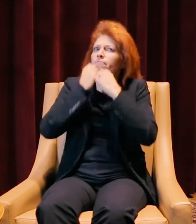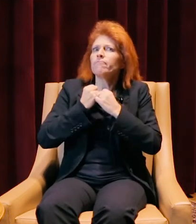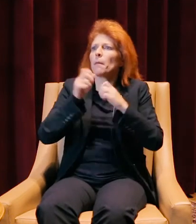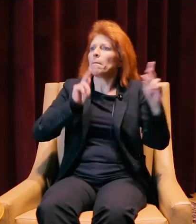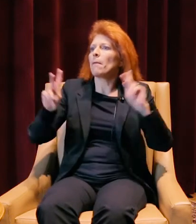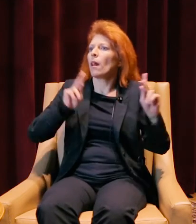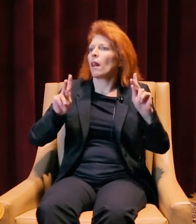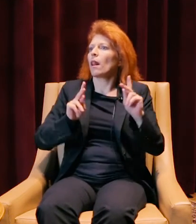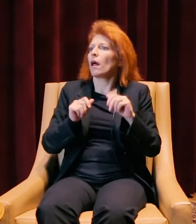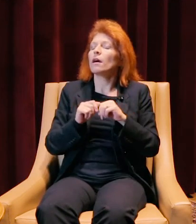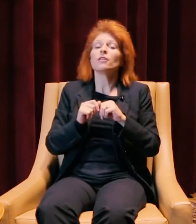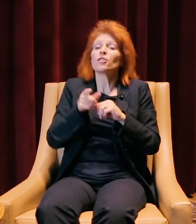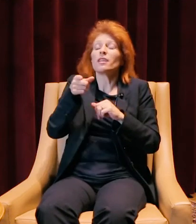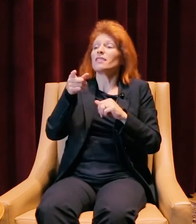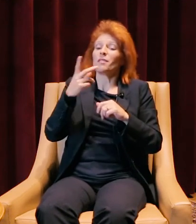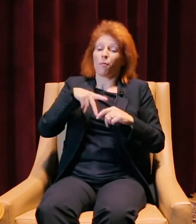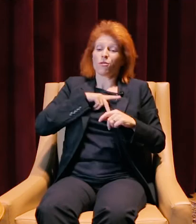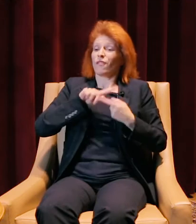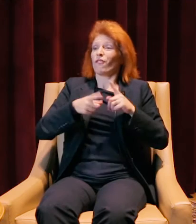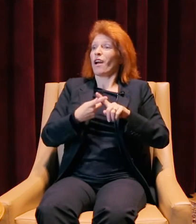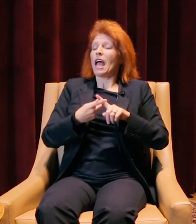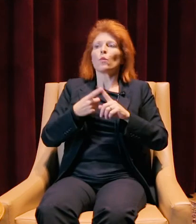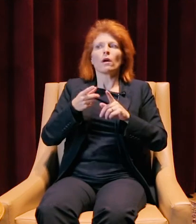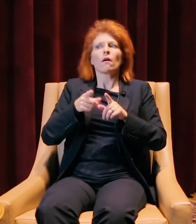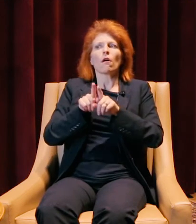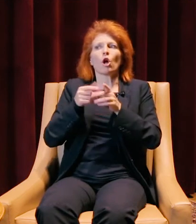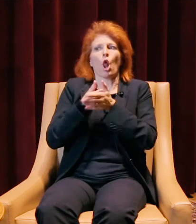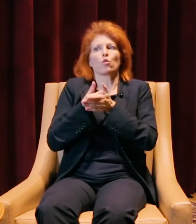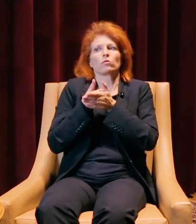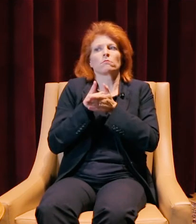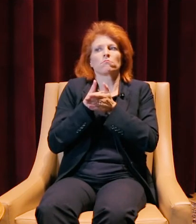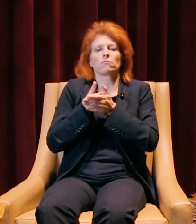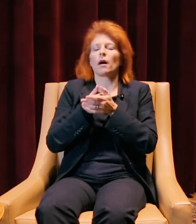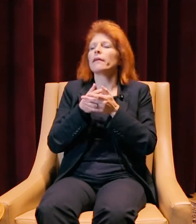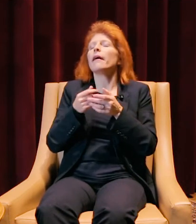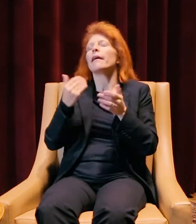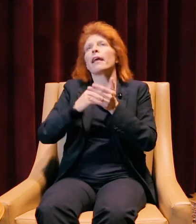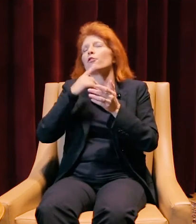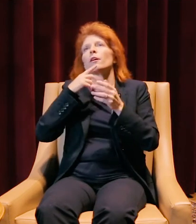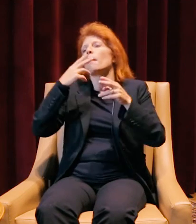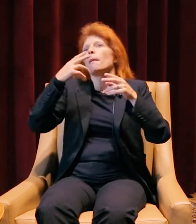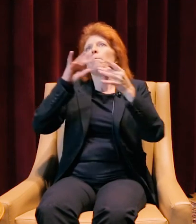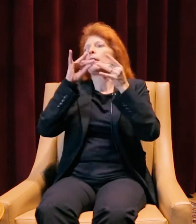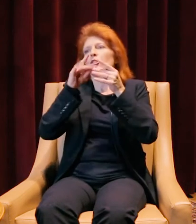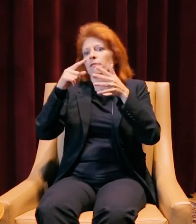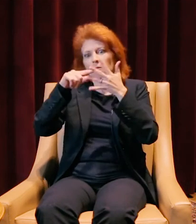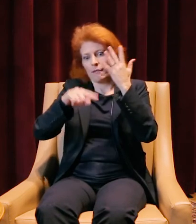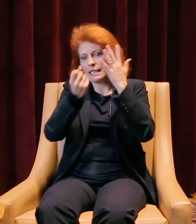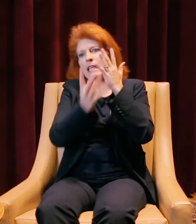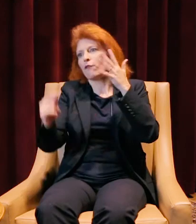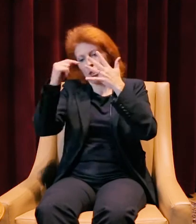So he's just a personal friend of mine. We stay very close. Again, I can mention several other leaders, but I